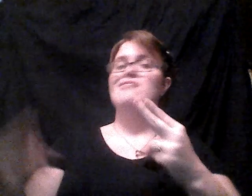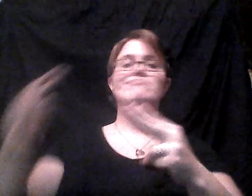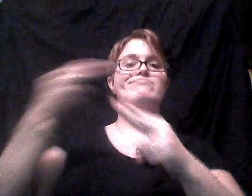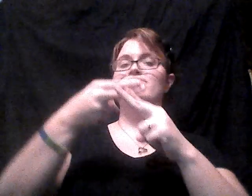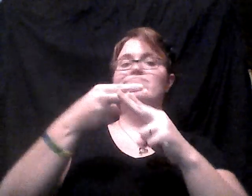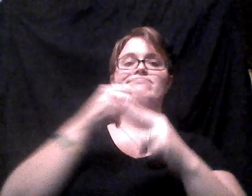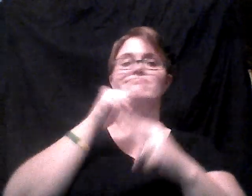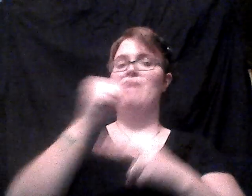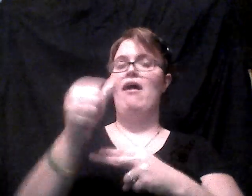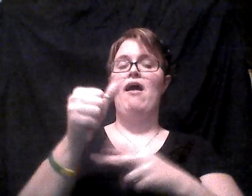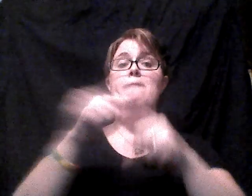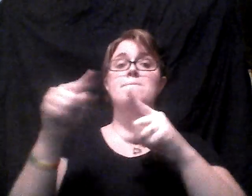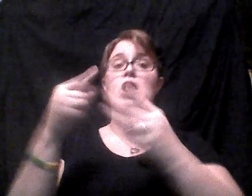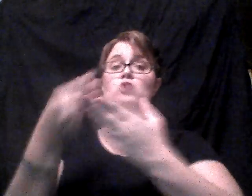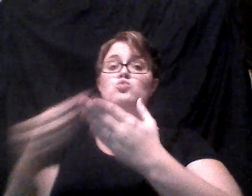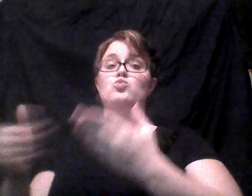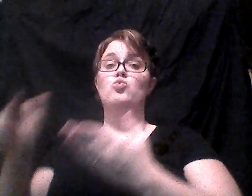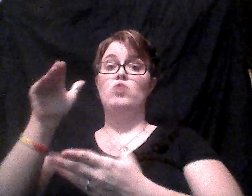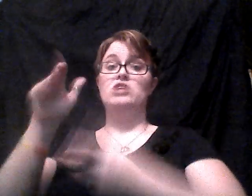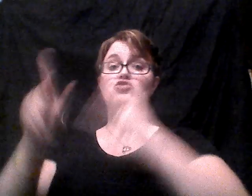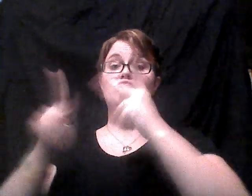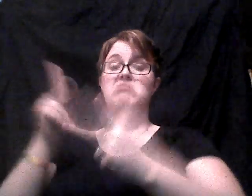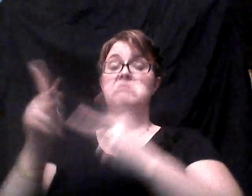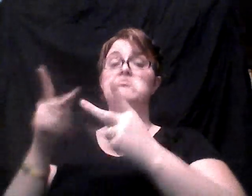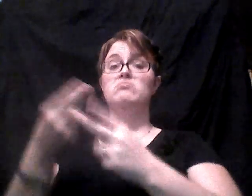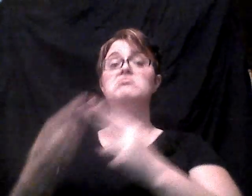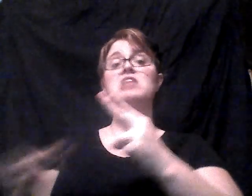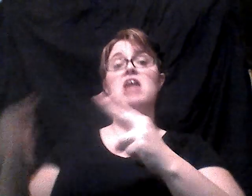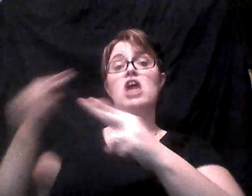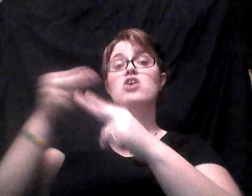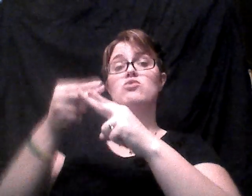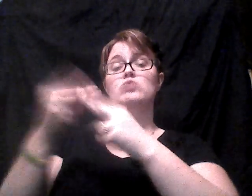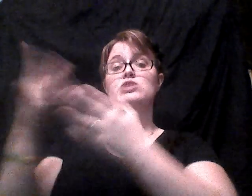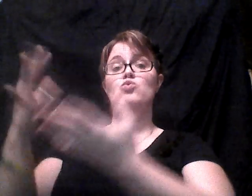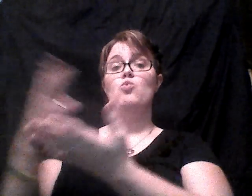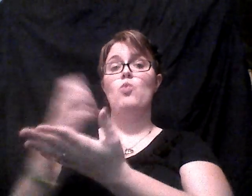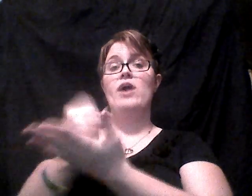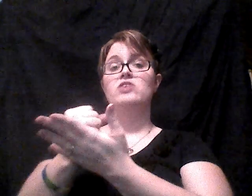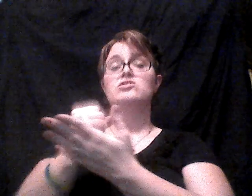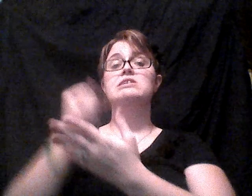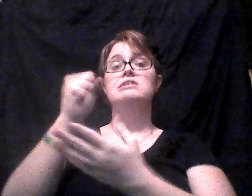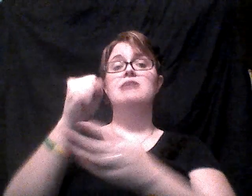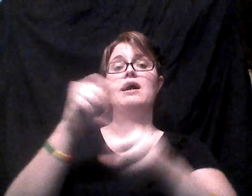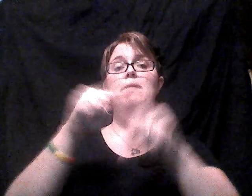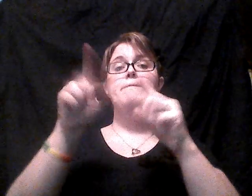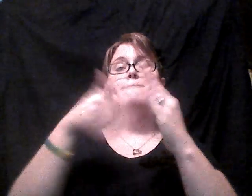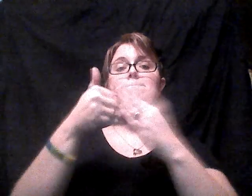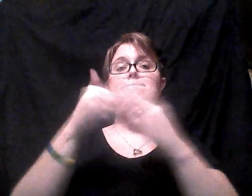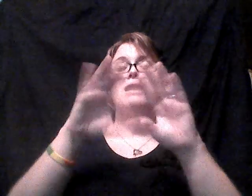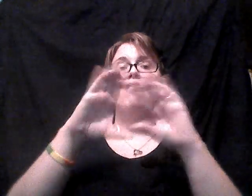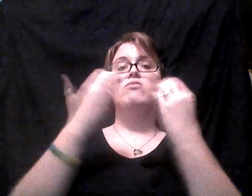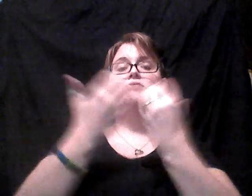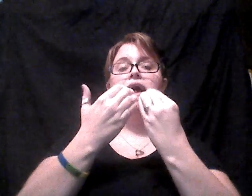these stagnant wages, that's the vocabulary word, stagnant wages. Wages that go and stay the